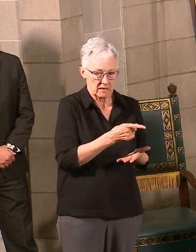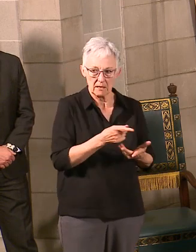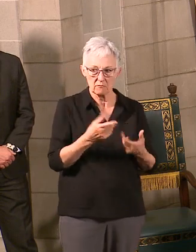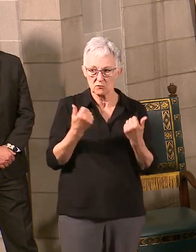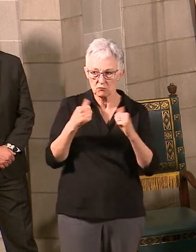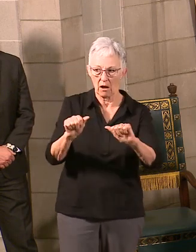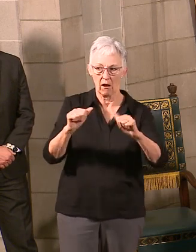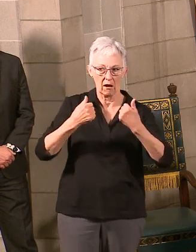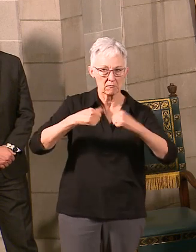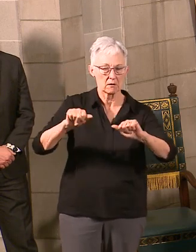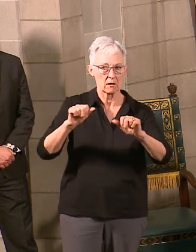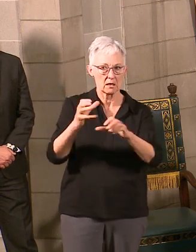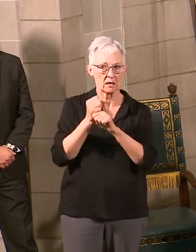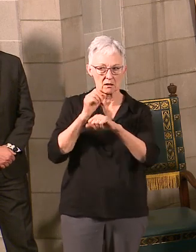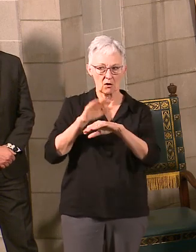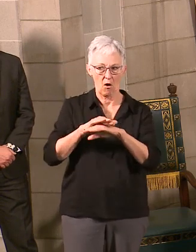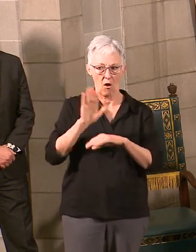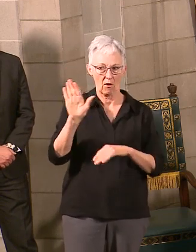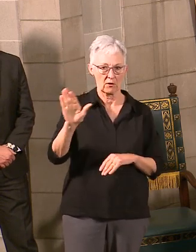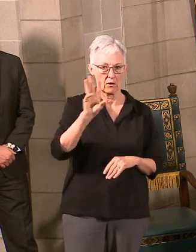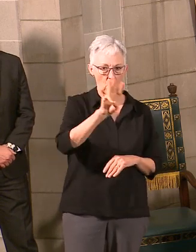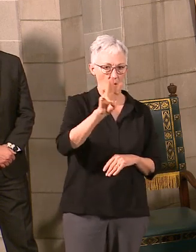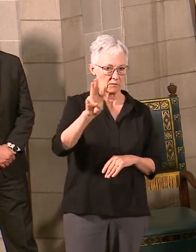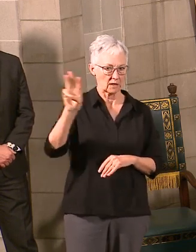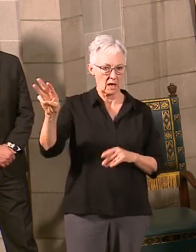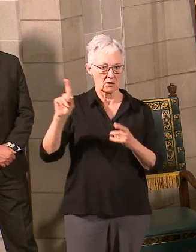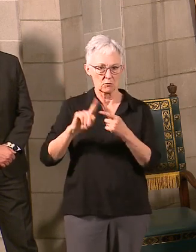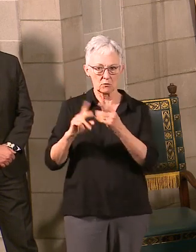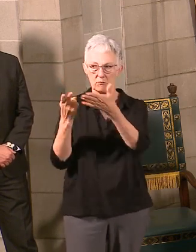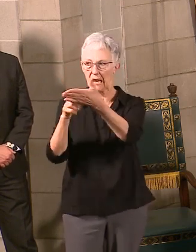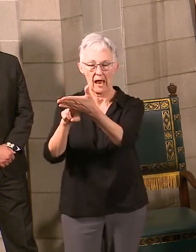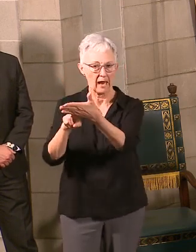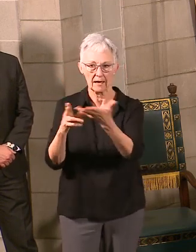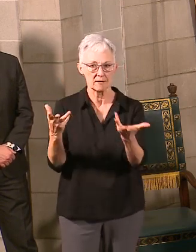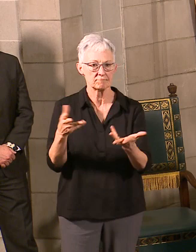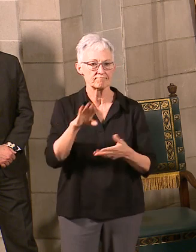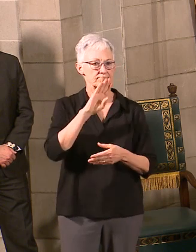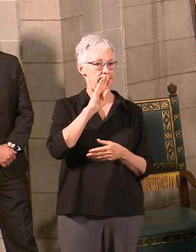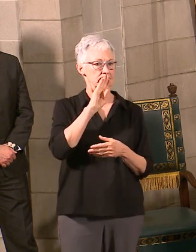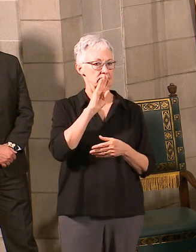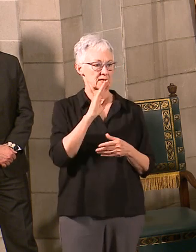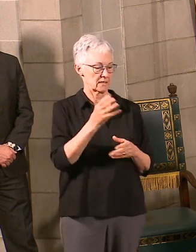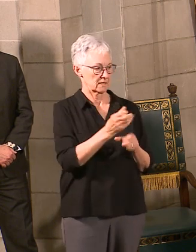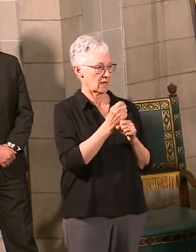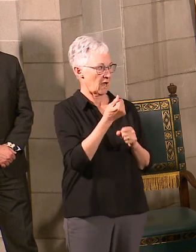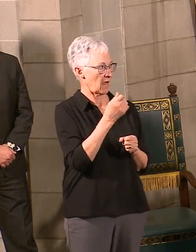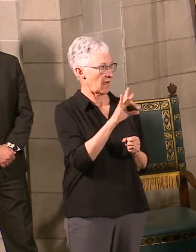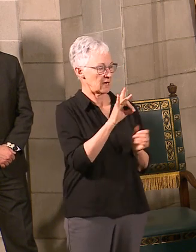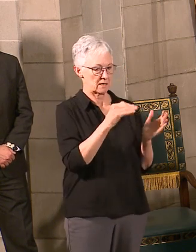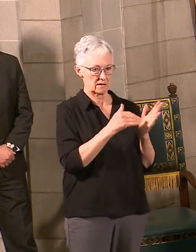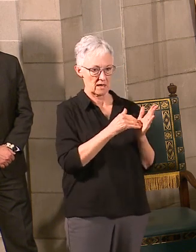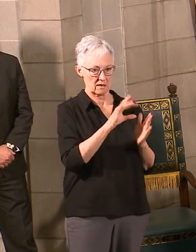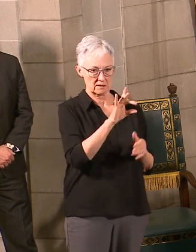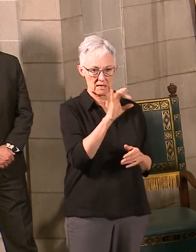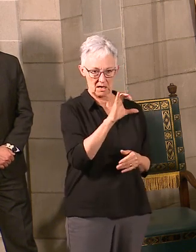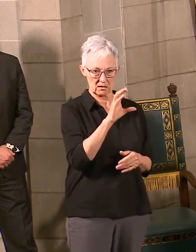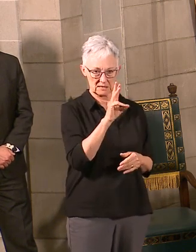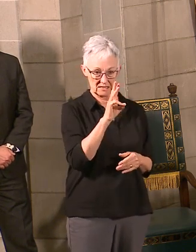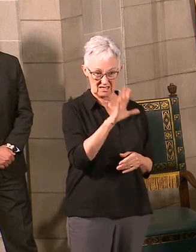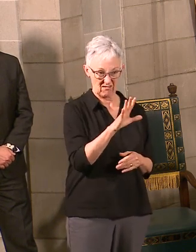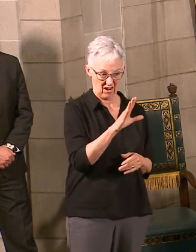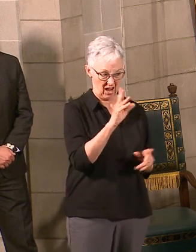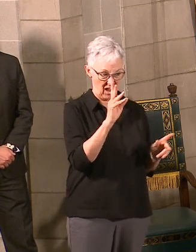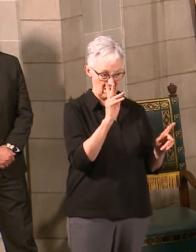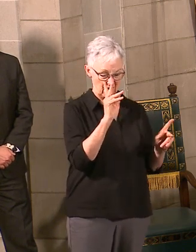website. We just got the report yesterday that 18,565 Nebraska businesses applied for